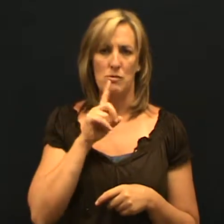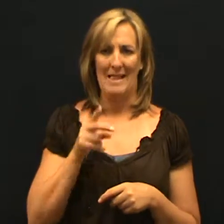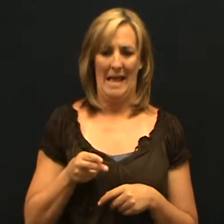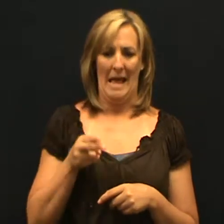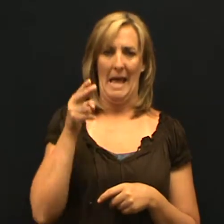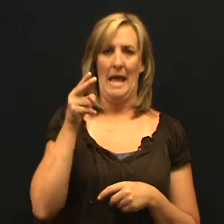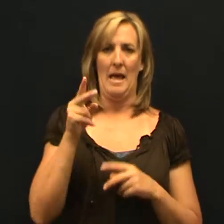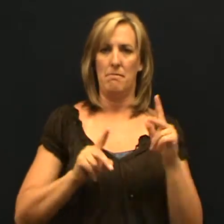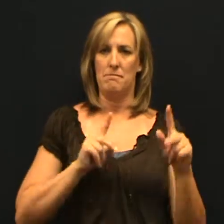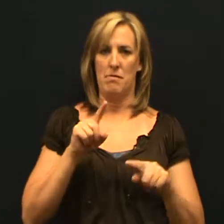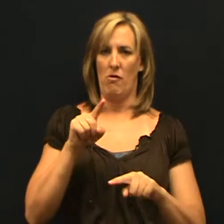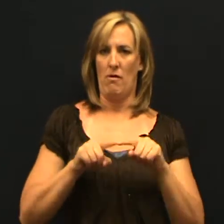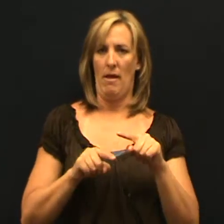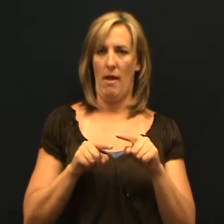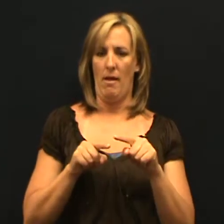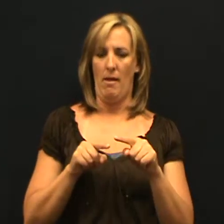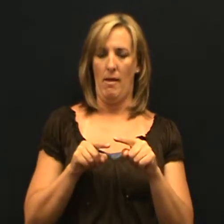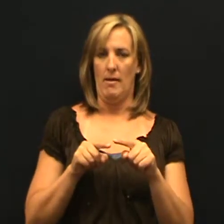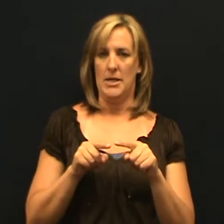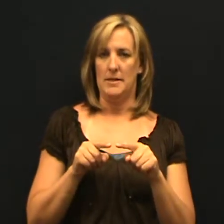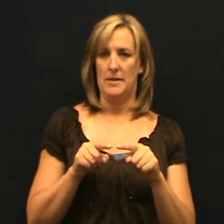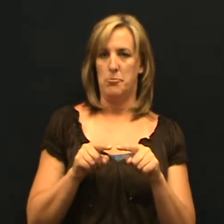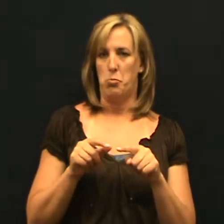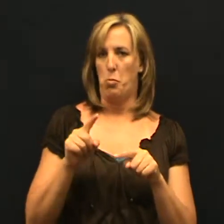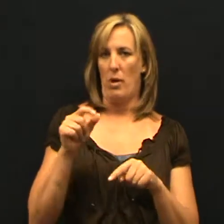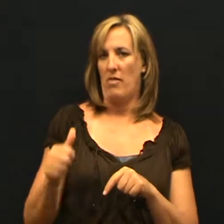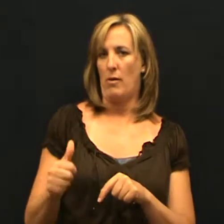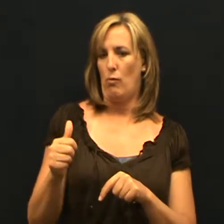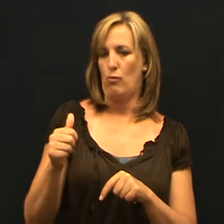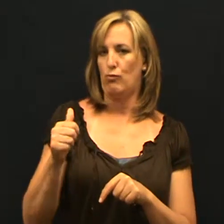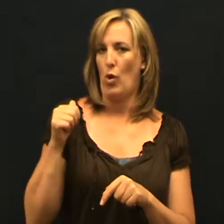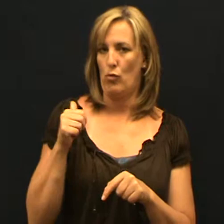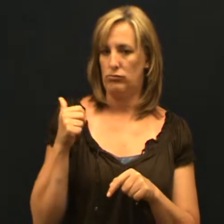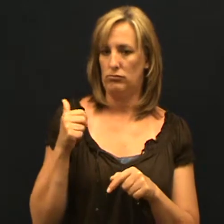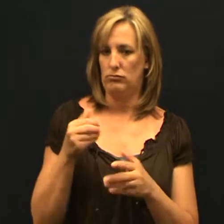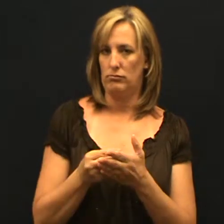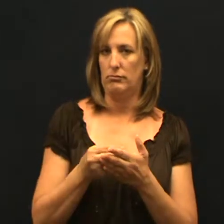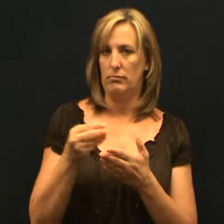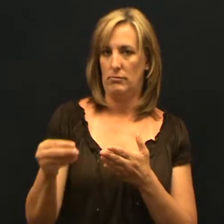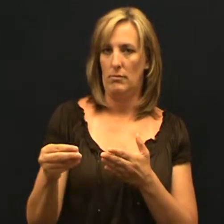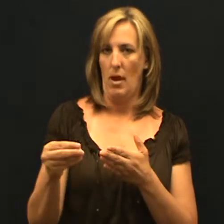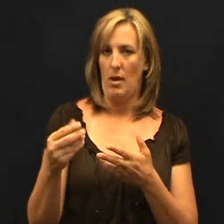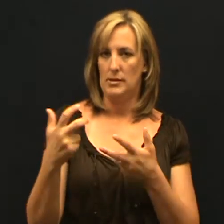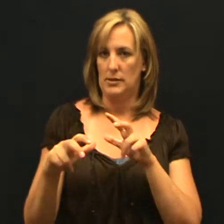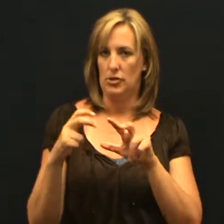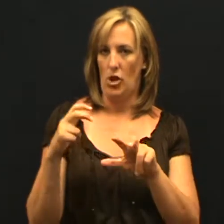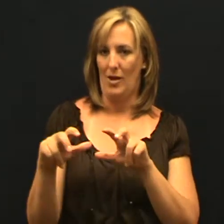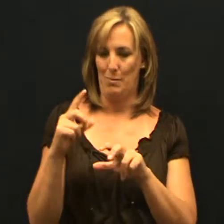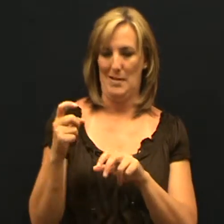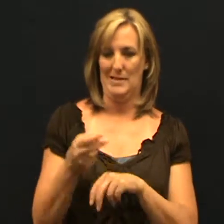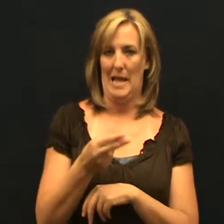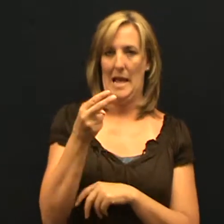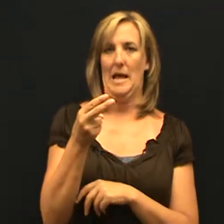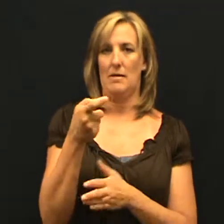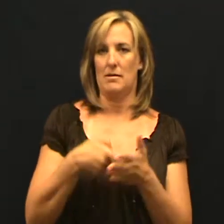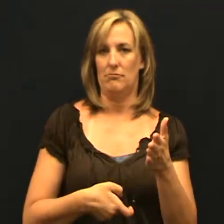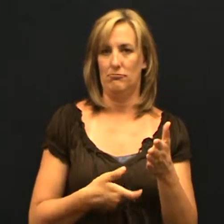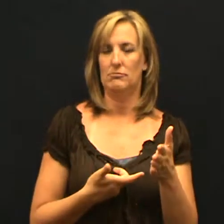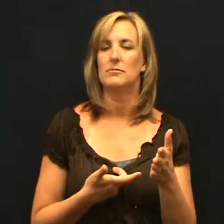from investing in shares of stock because the stock price might be per share might be a little bit high? They issue a stock dividend,